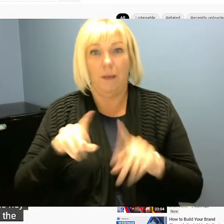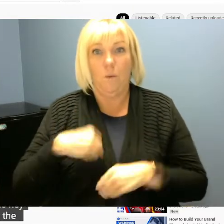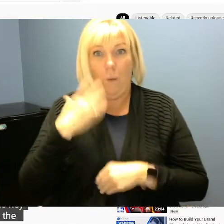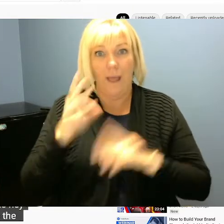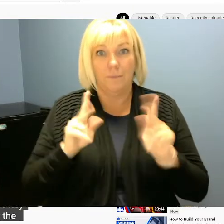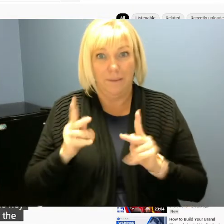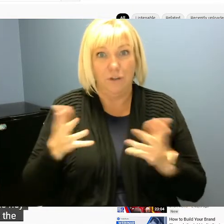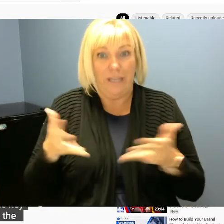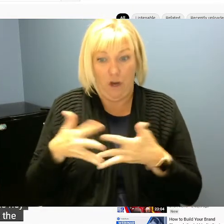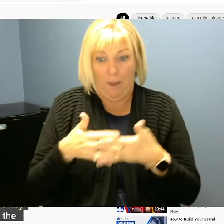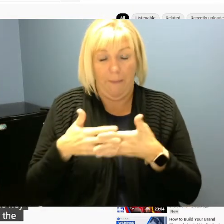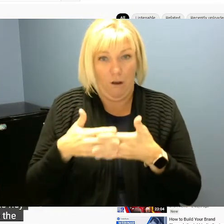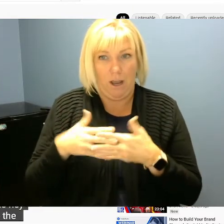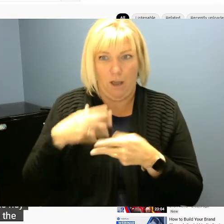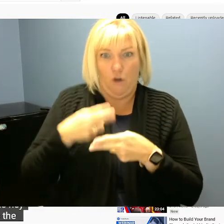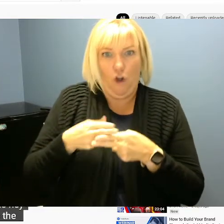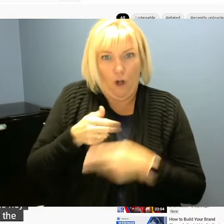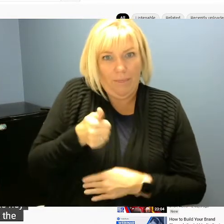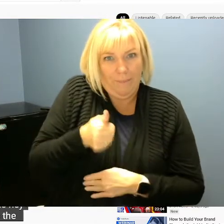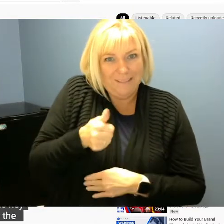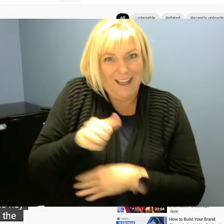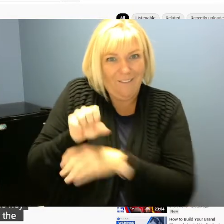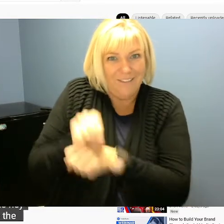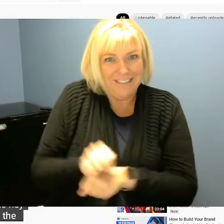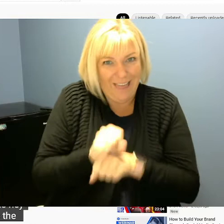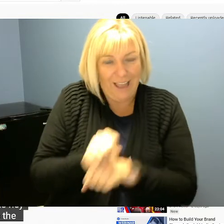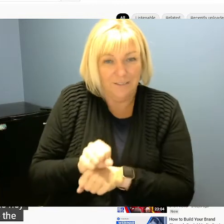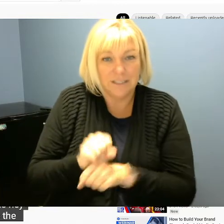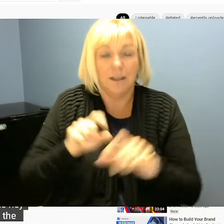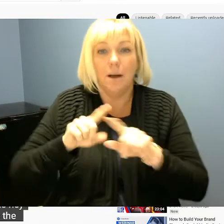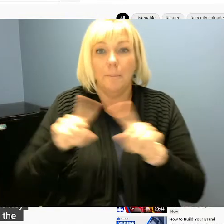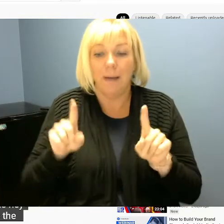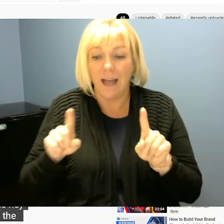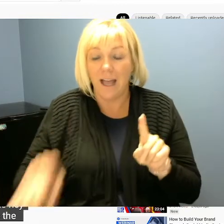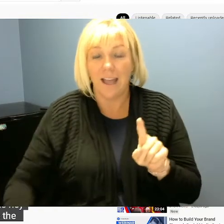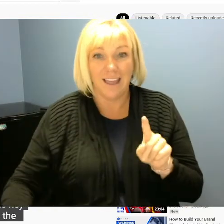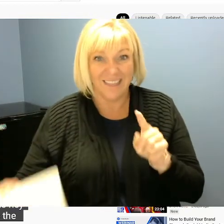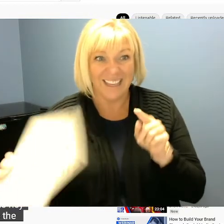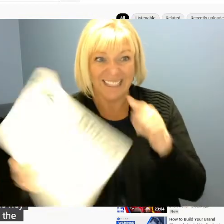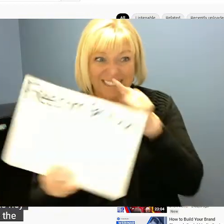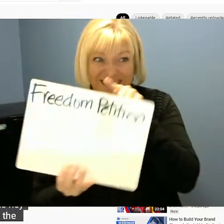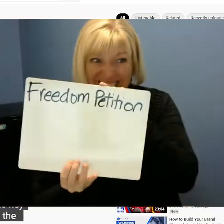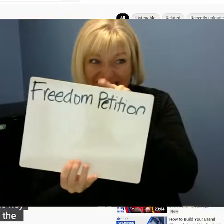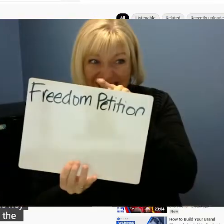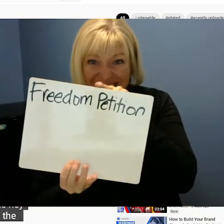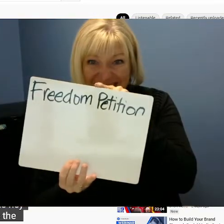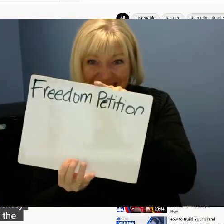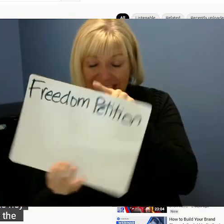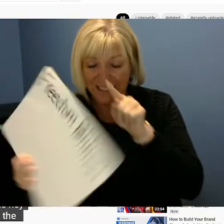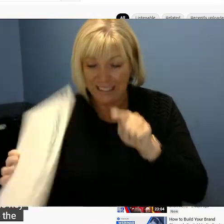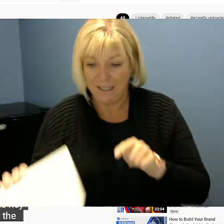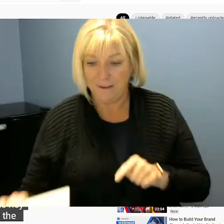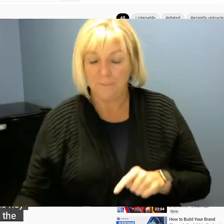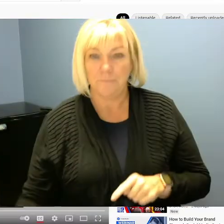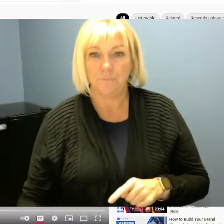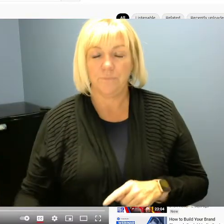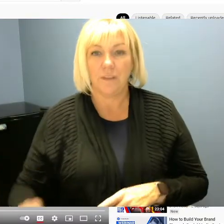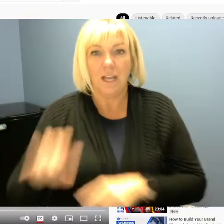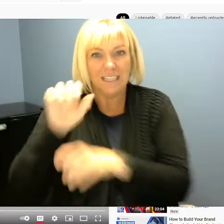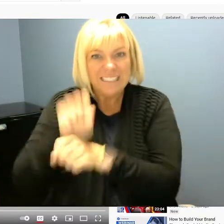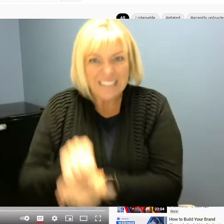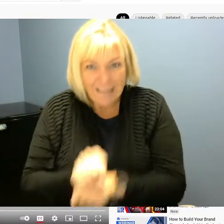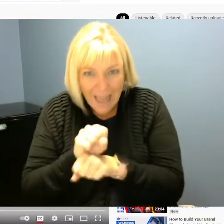so here, what enslaved people are saying is, hey, you're saying you don't want to